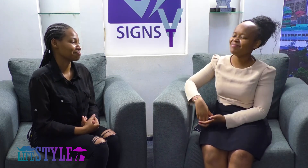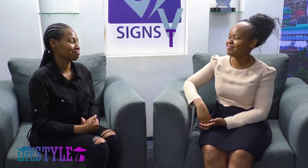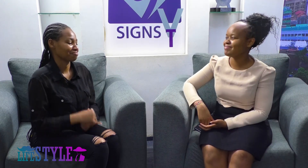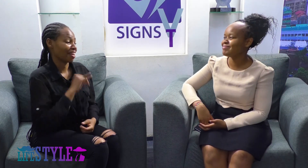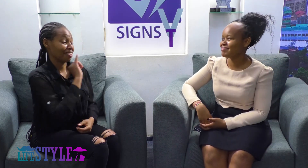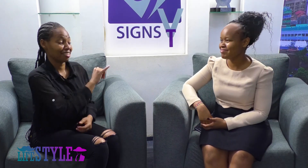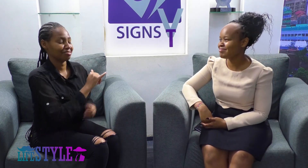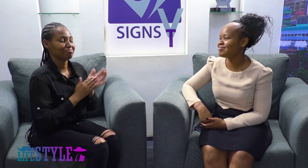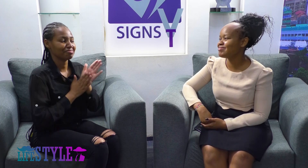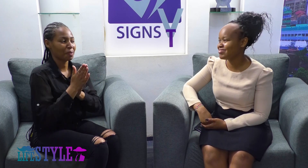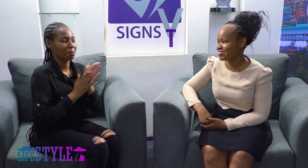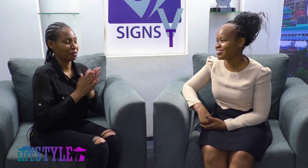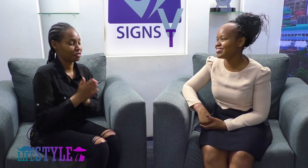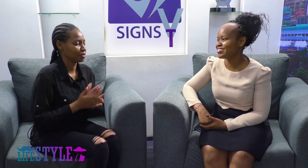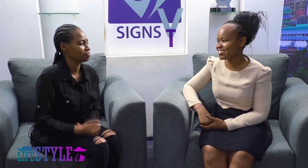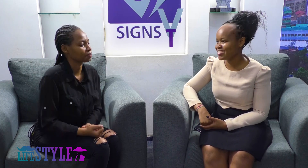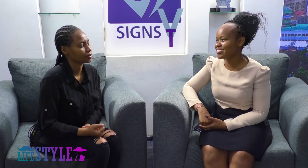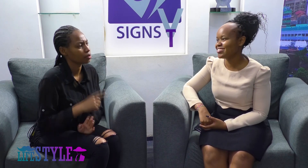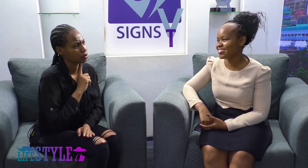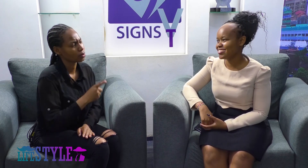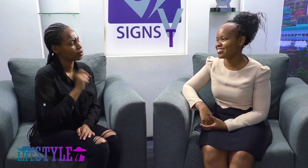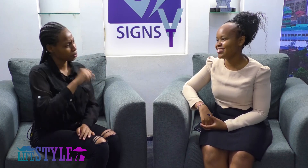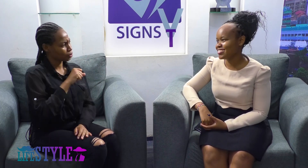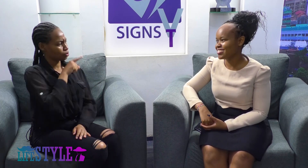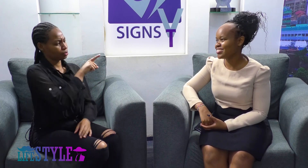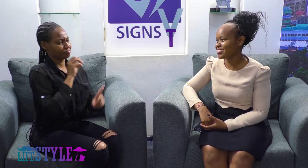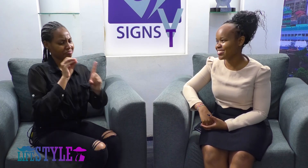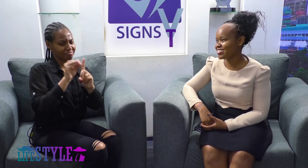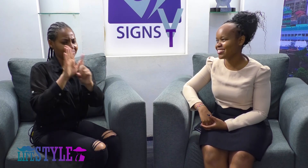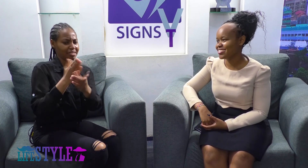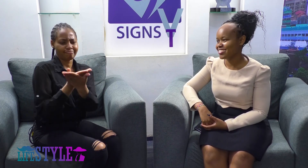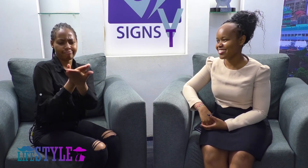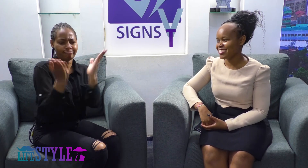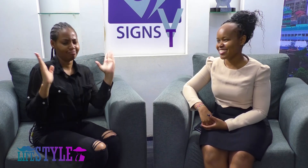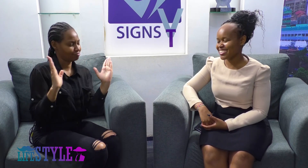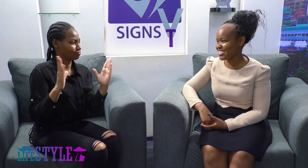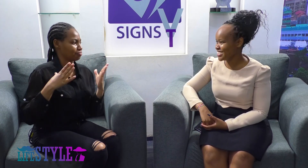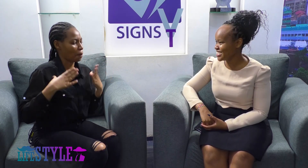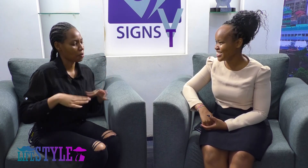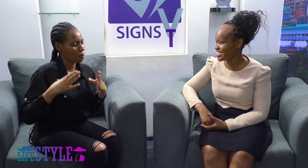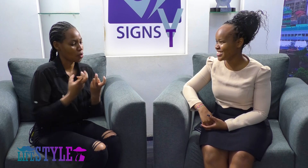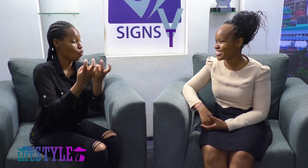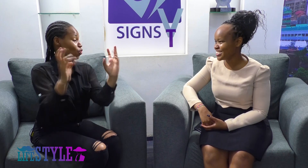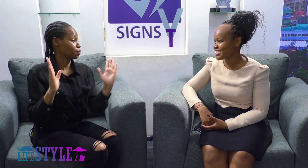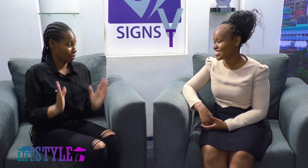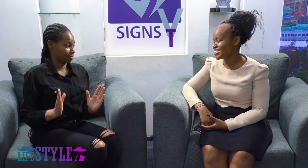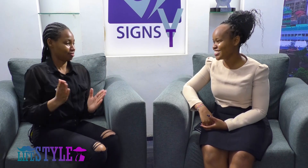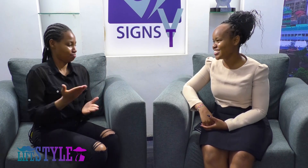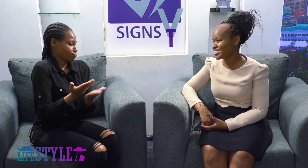And we have grown together. That really motivates and really encourages us. So, to